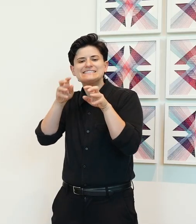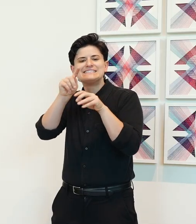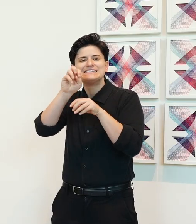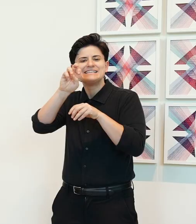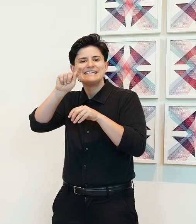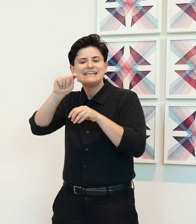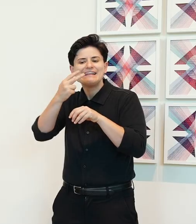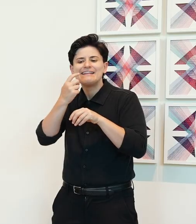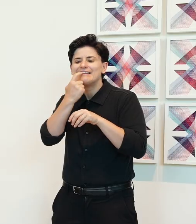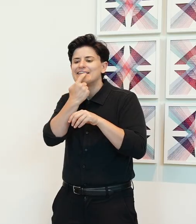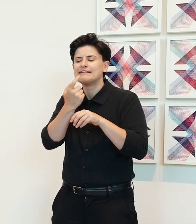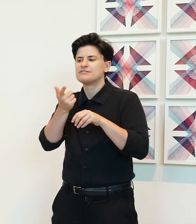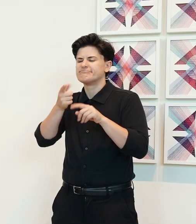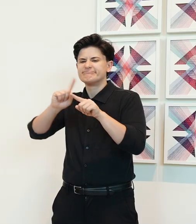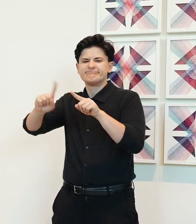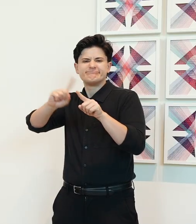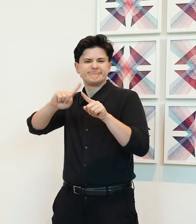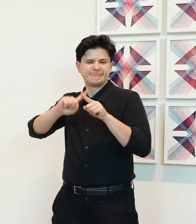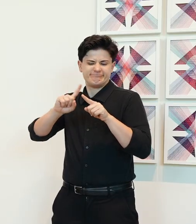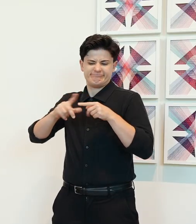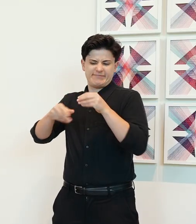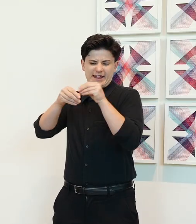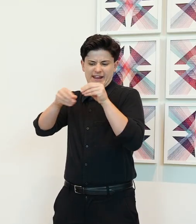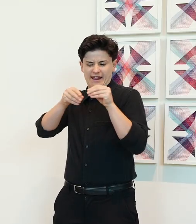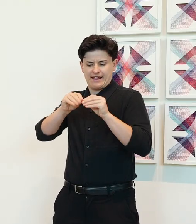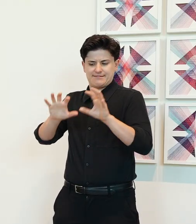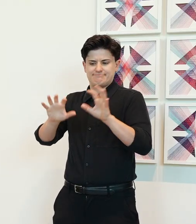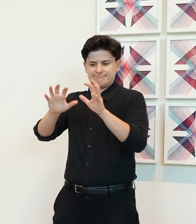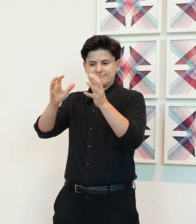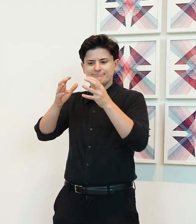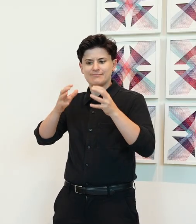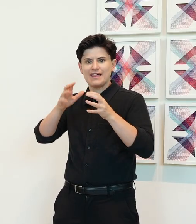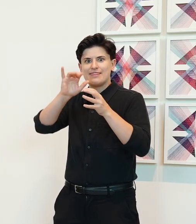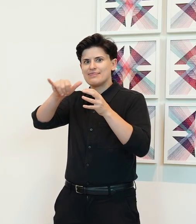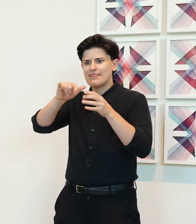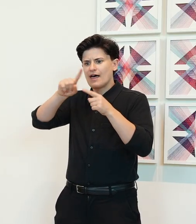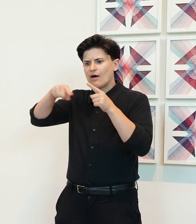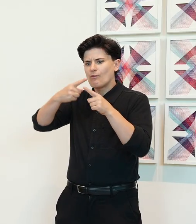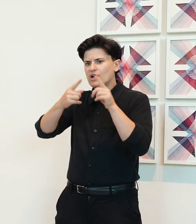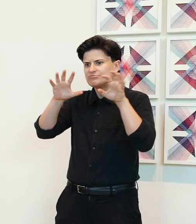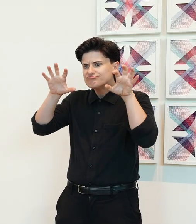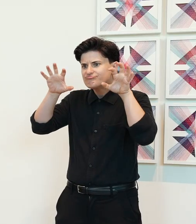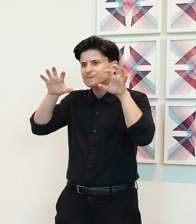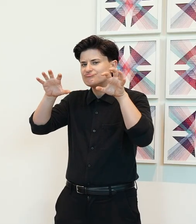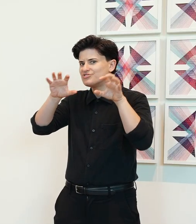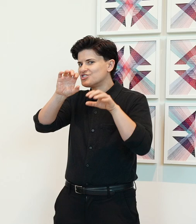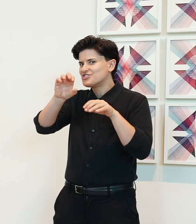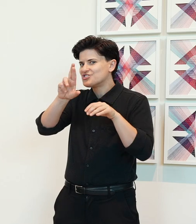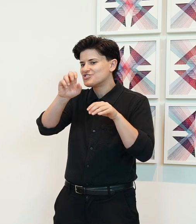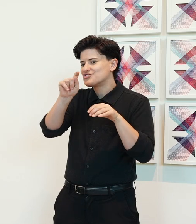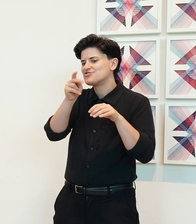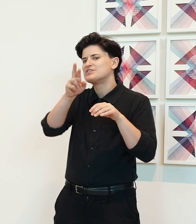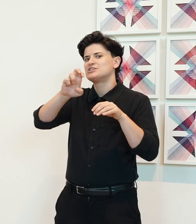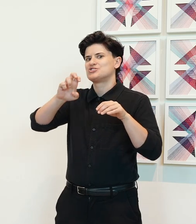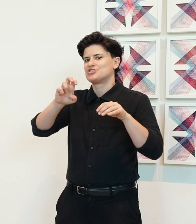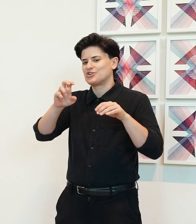of things to it. And that's when creatures became a thing. So,